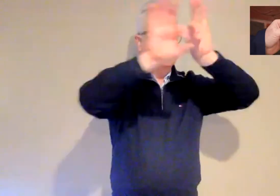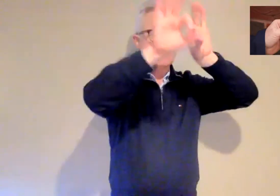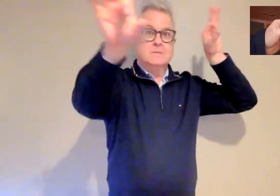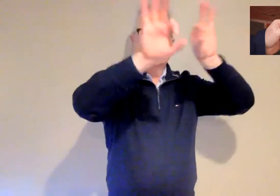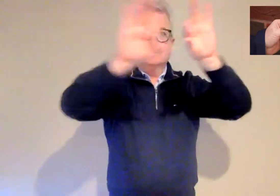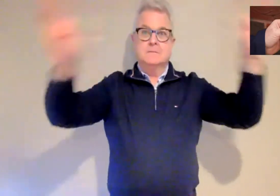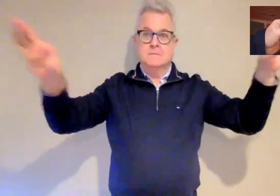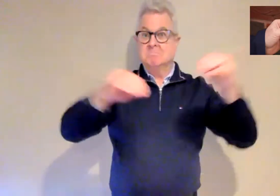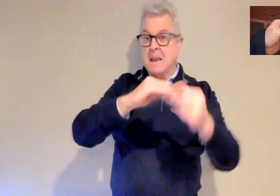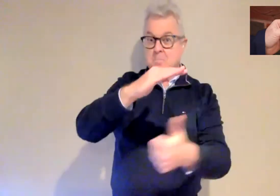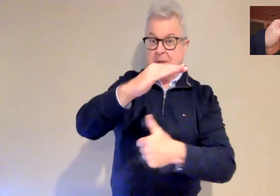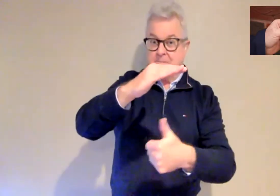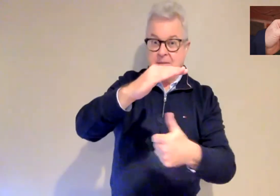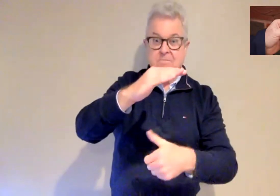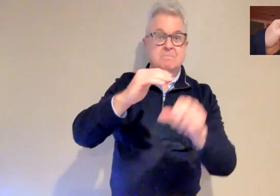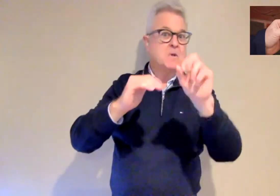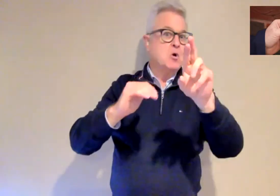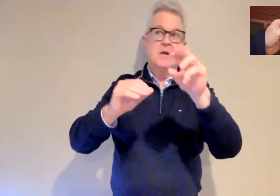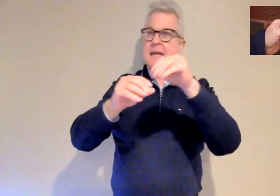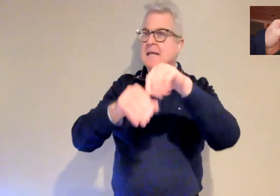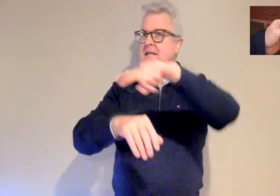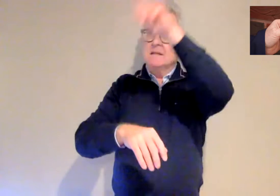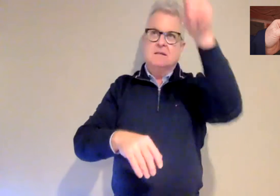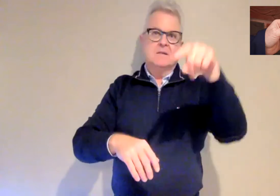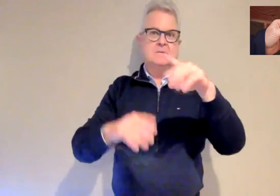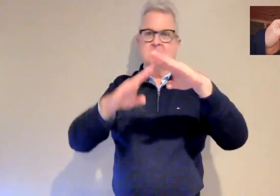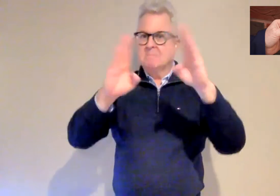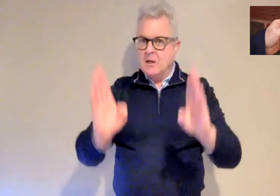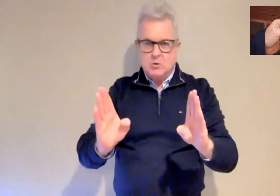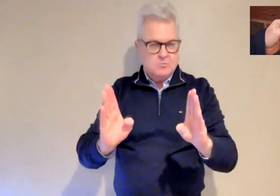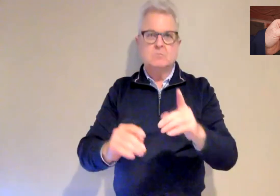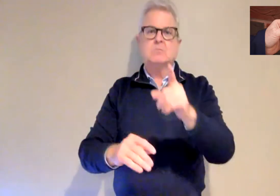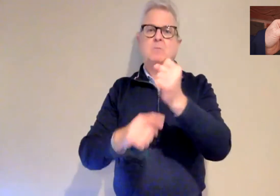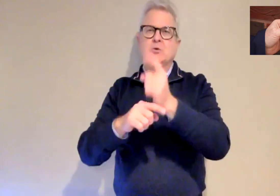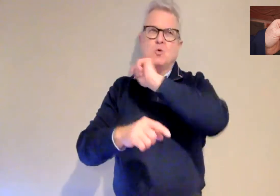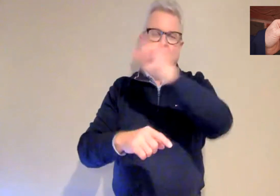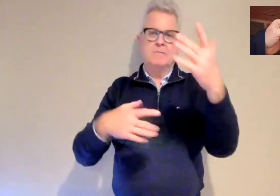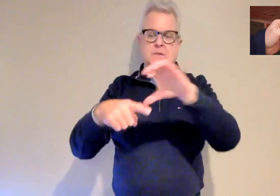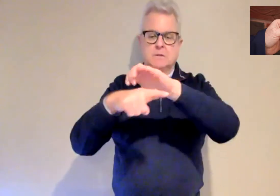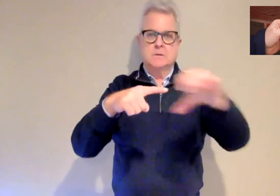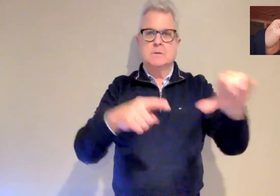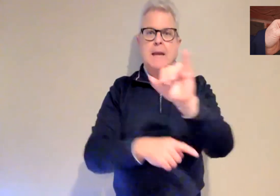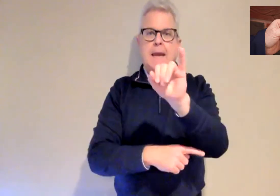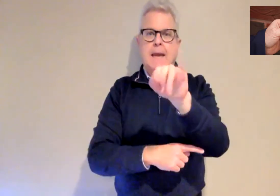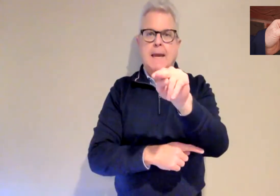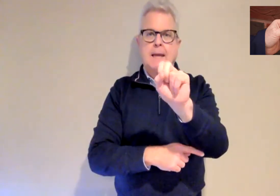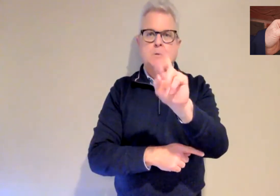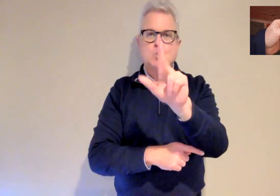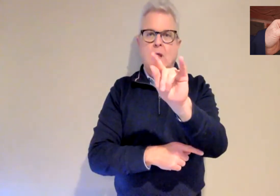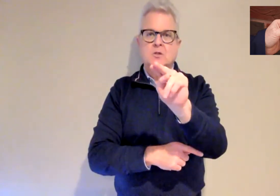Now, in terms of the plumbing in your home, whether the main valves somewhere in your home, utility room, or in the basement,